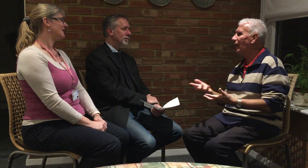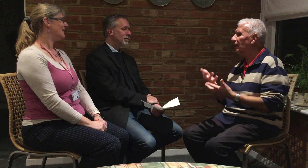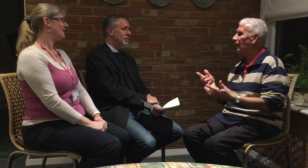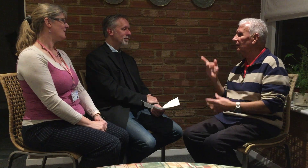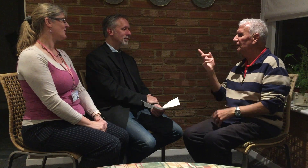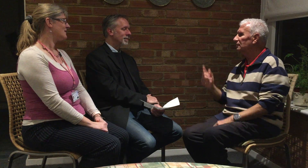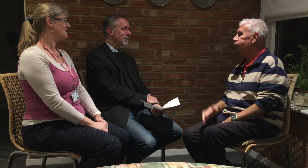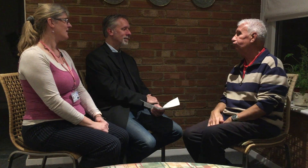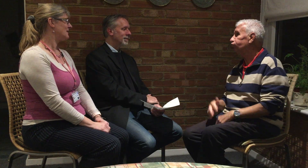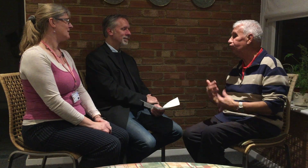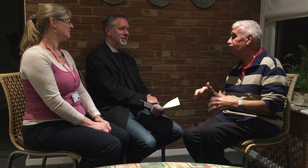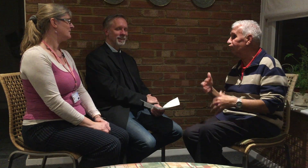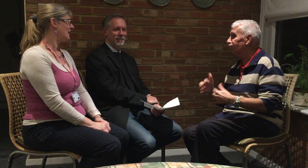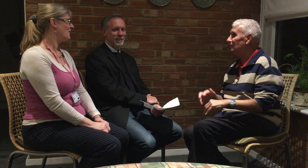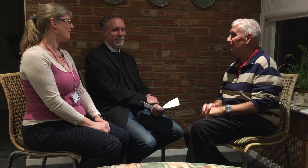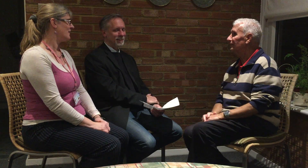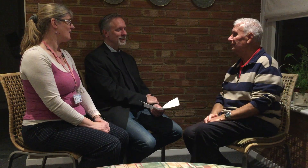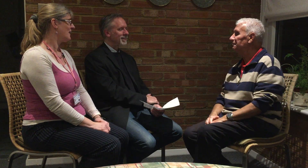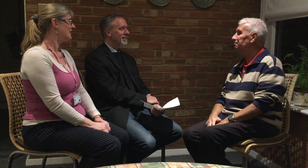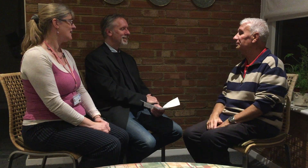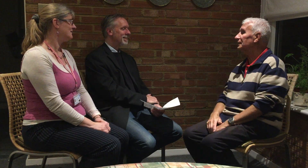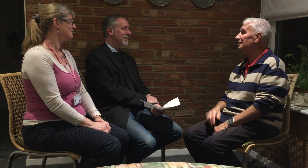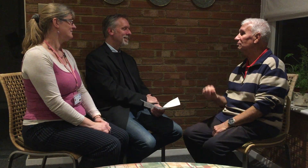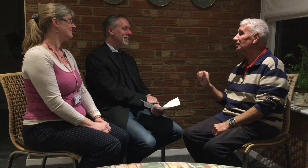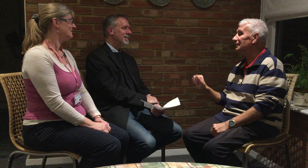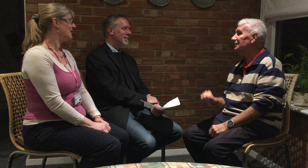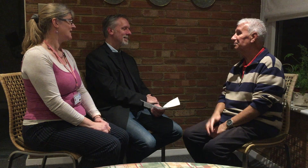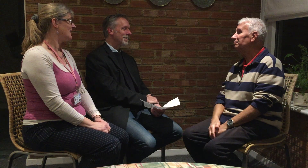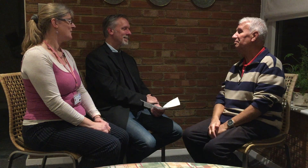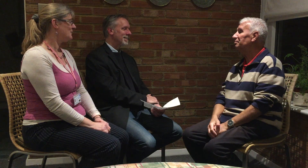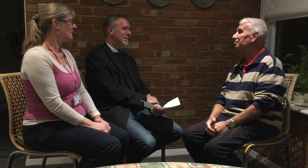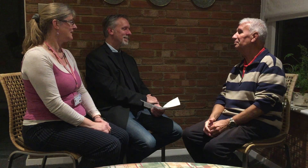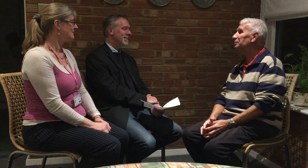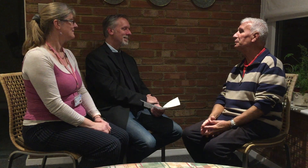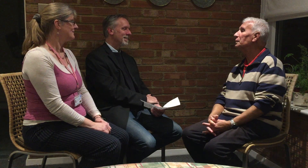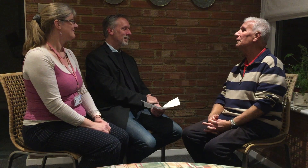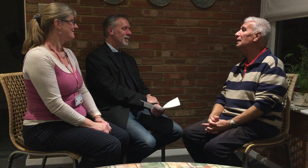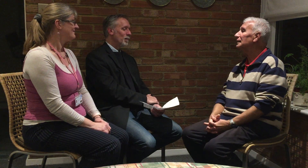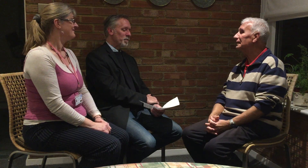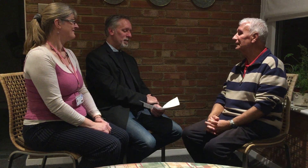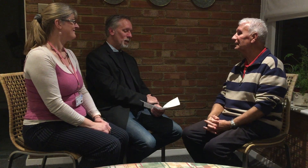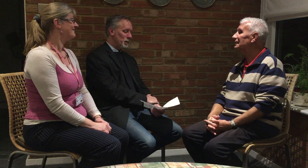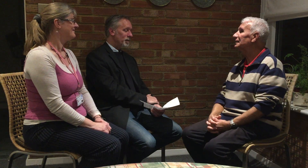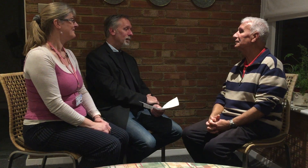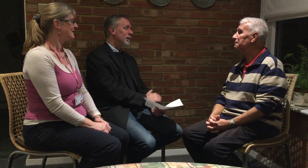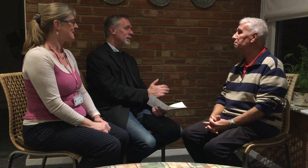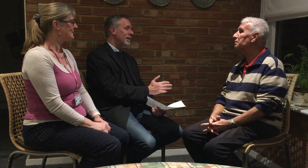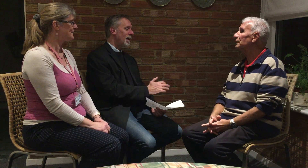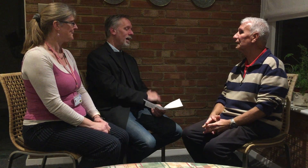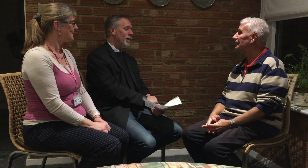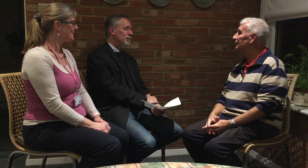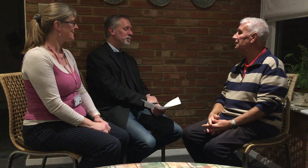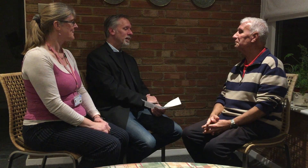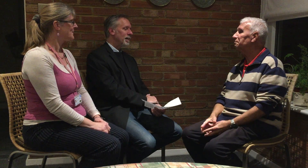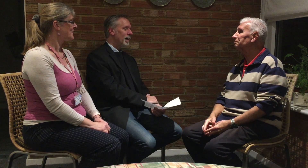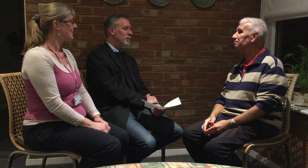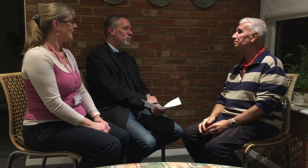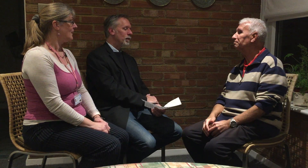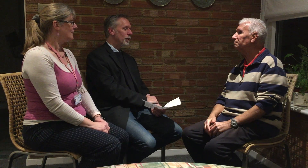I know lots like to play golf and go there, yeah. Yeah, no, you're right. So it's one of